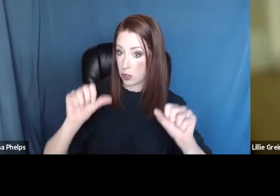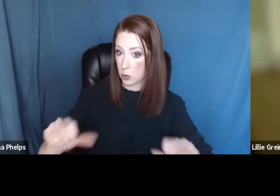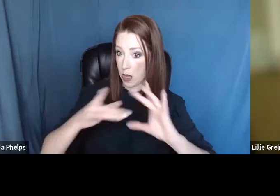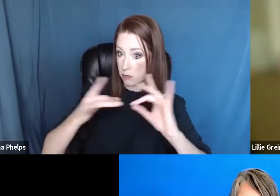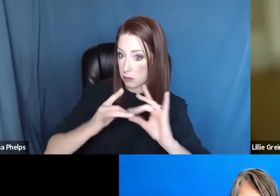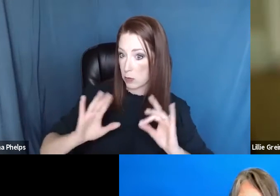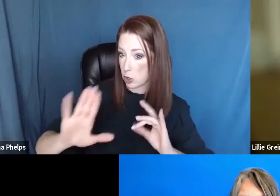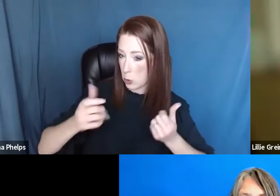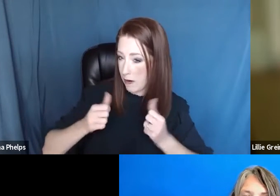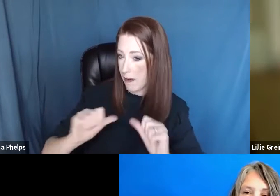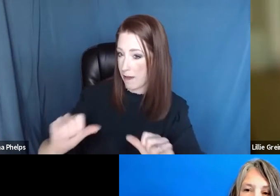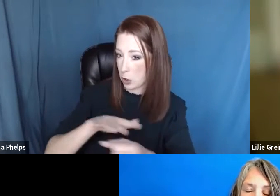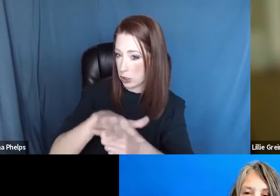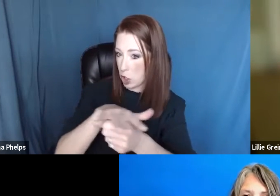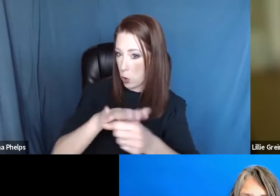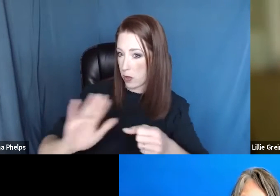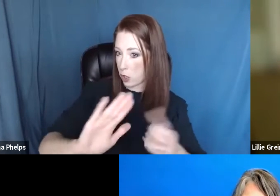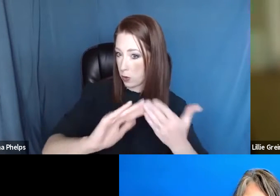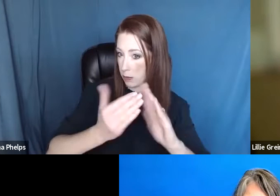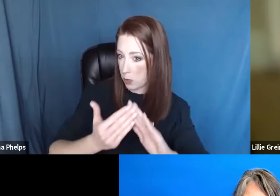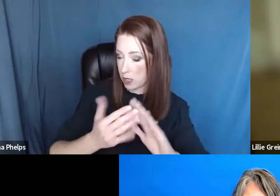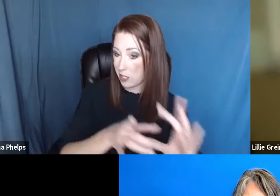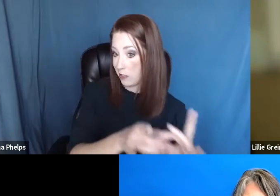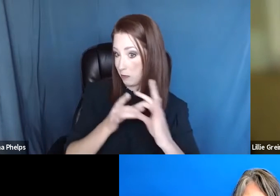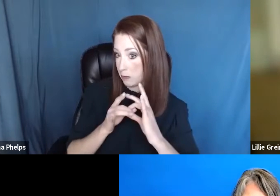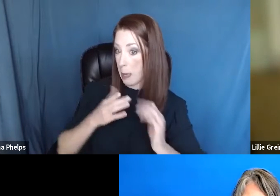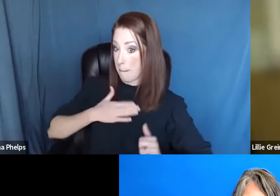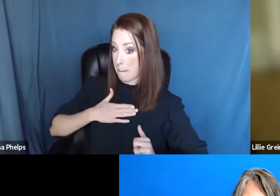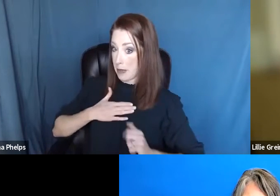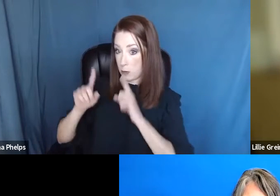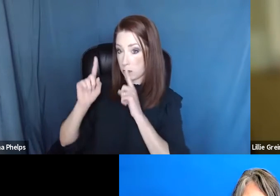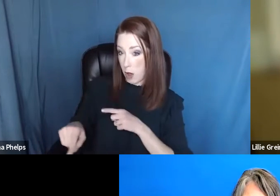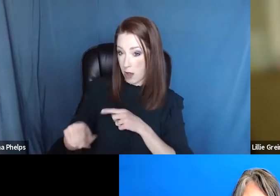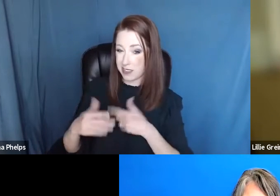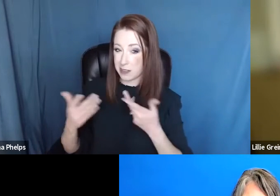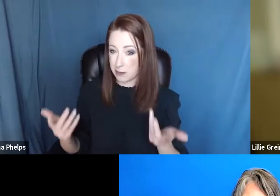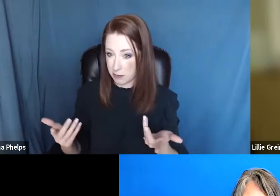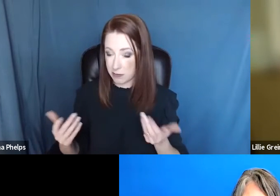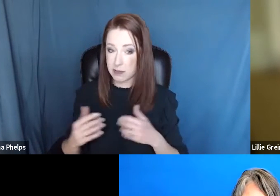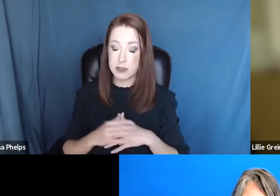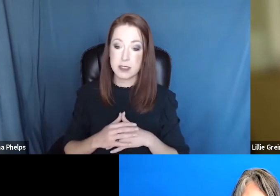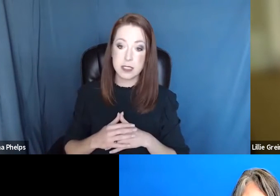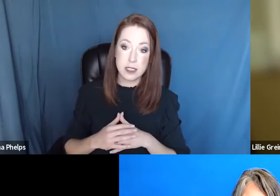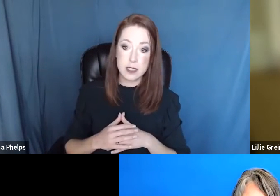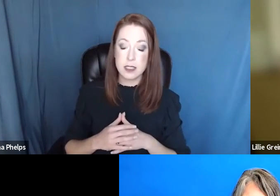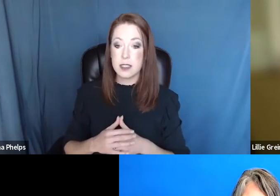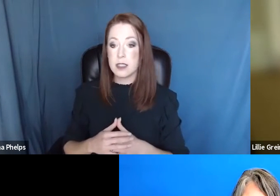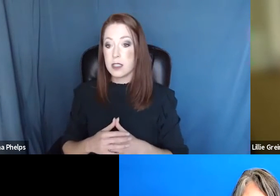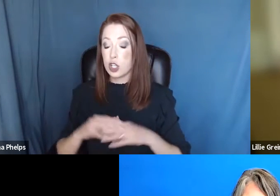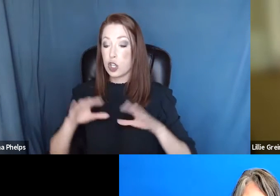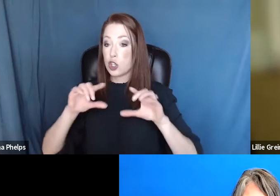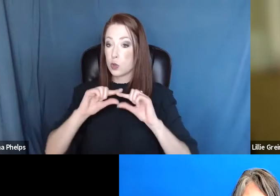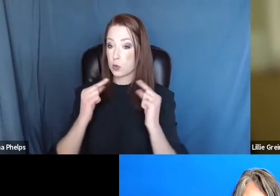had locally. In many ways, my response to that would be that this is where a